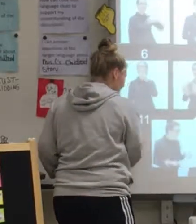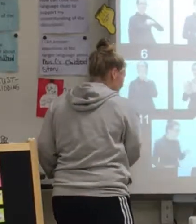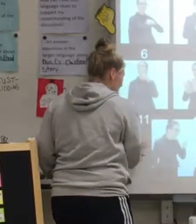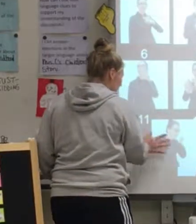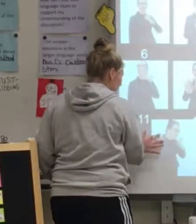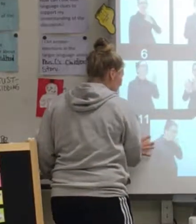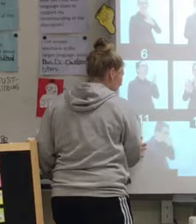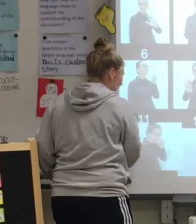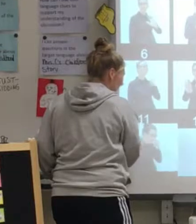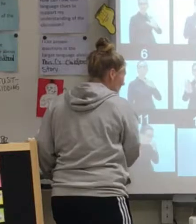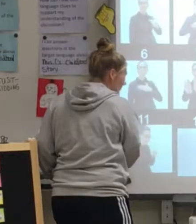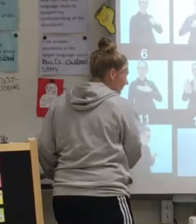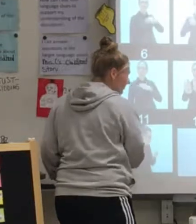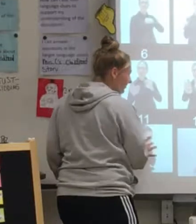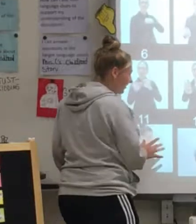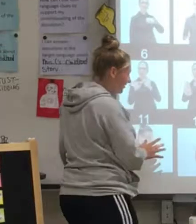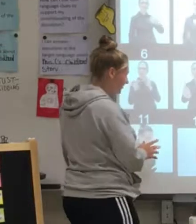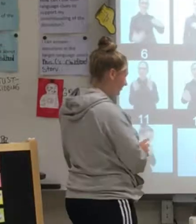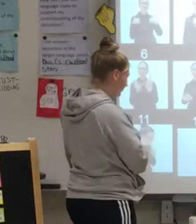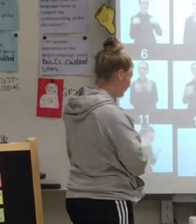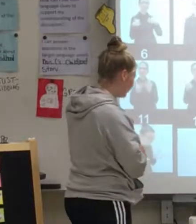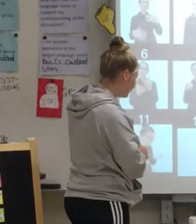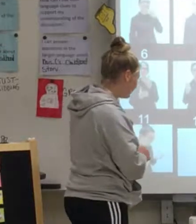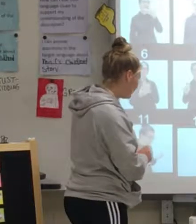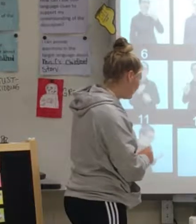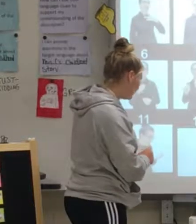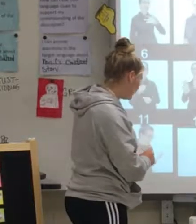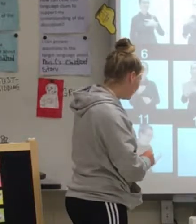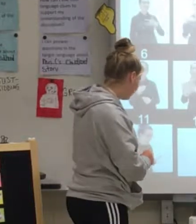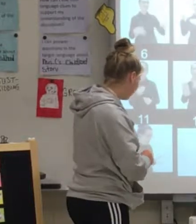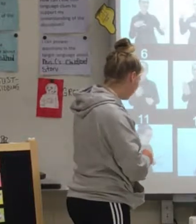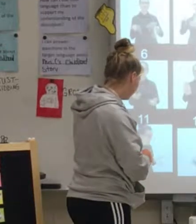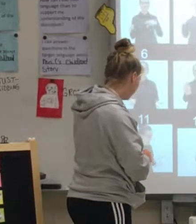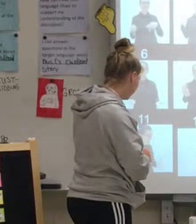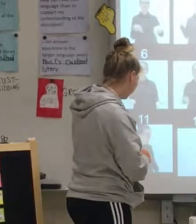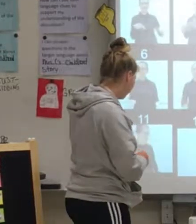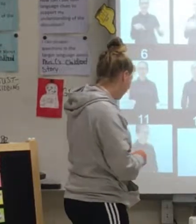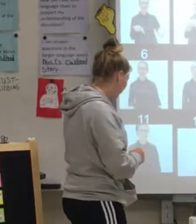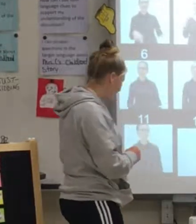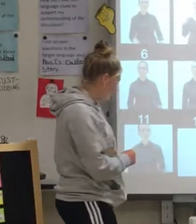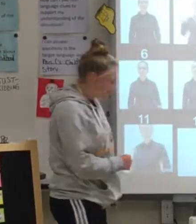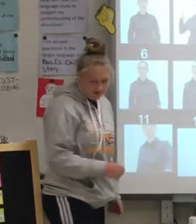calm. yes, please. Roger, over there catching a little attitude. Oh, no. Alright.